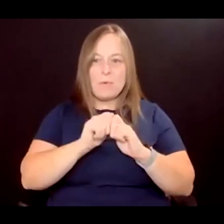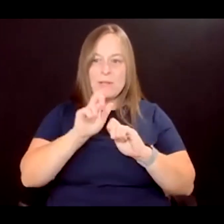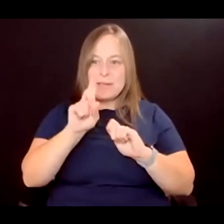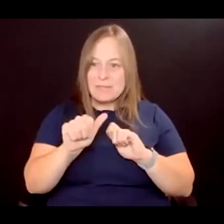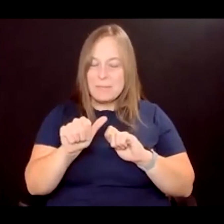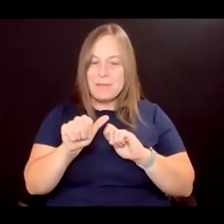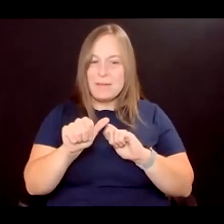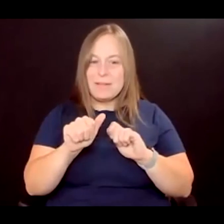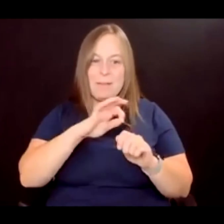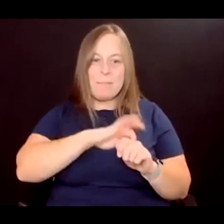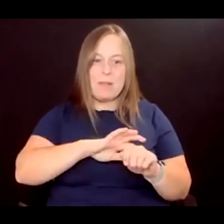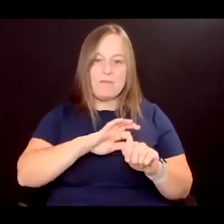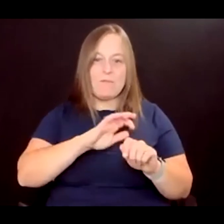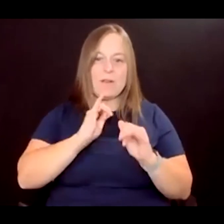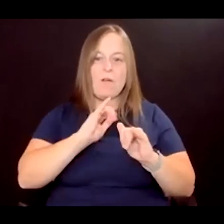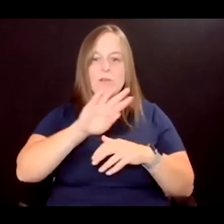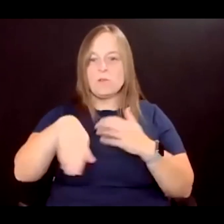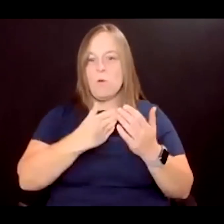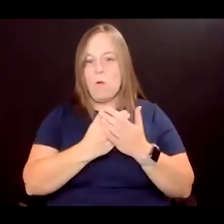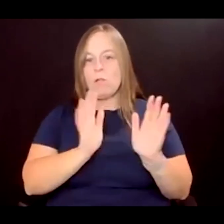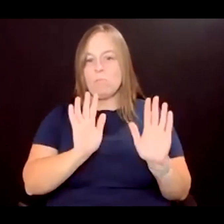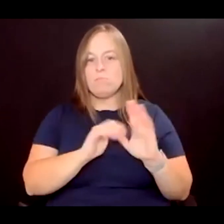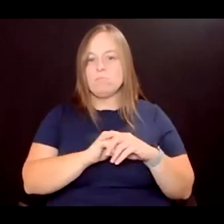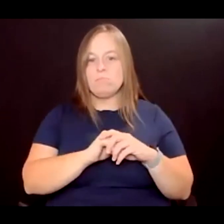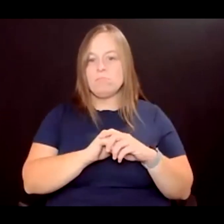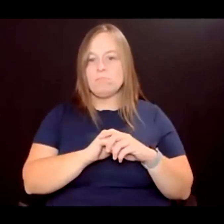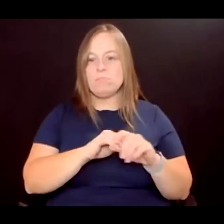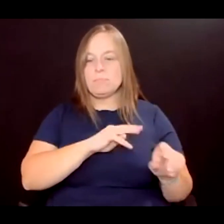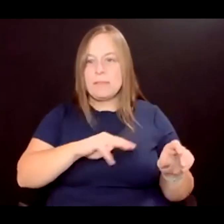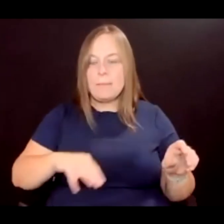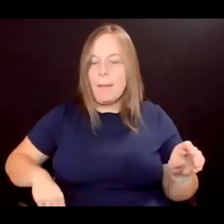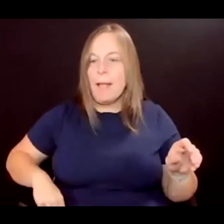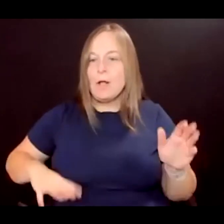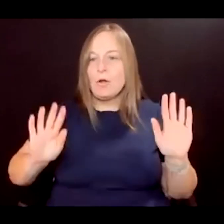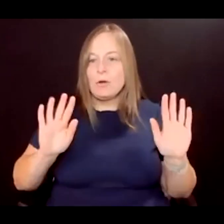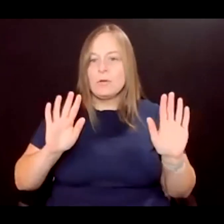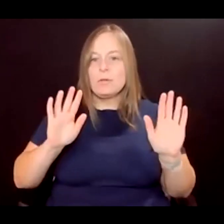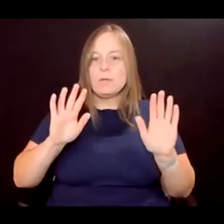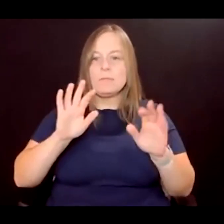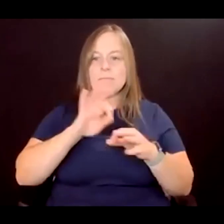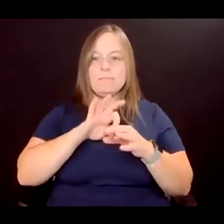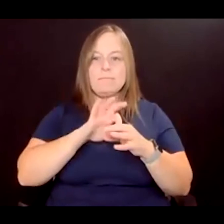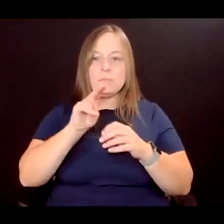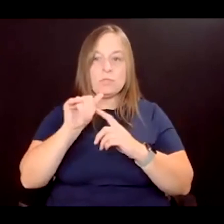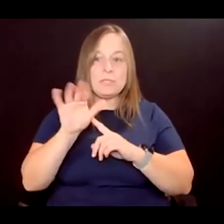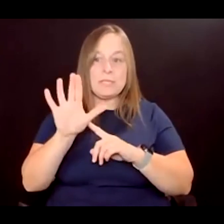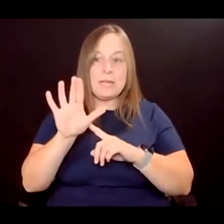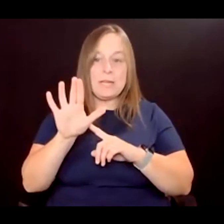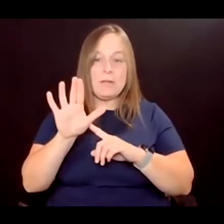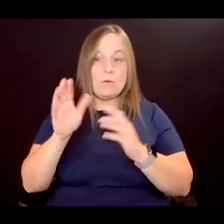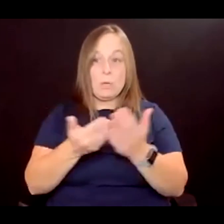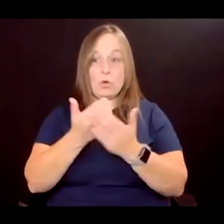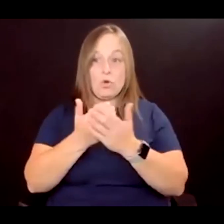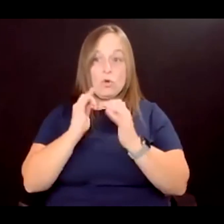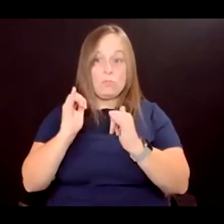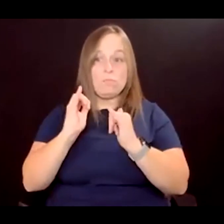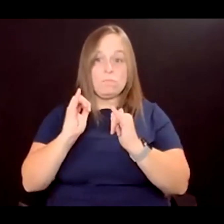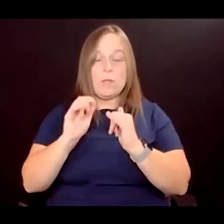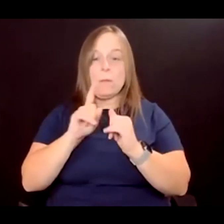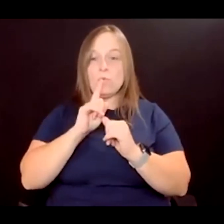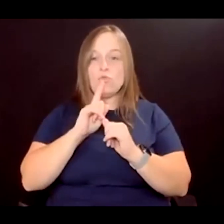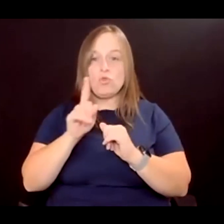table with Operation Transform. And you can go find it. It's online on my website on transformalbany.com. A lot of those ideas